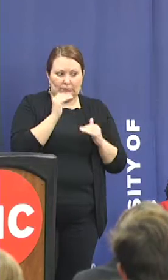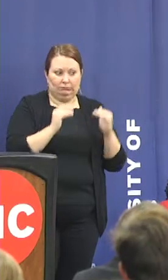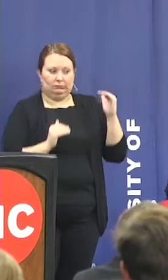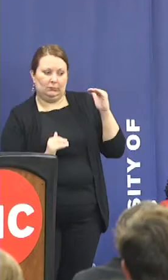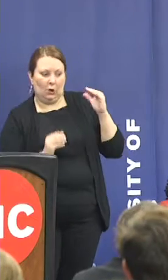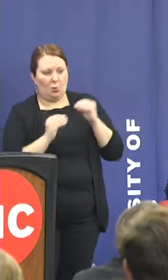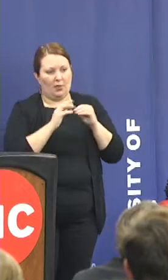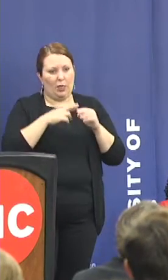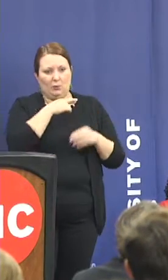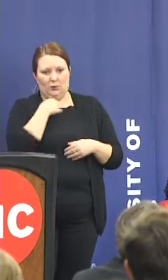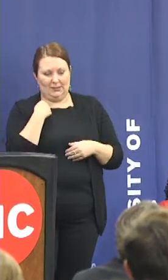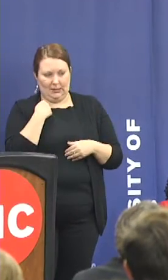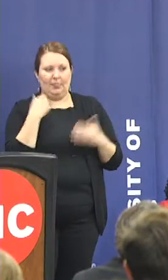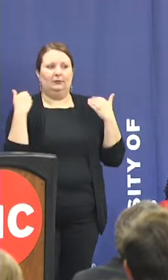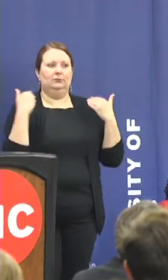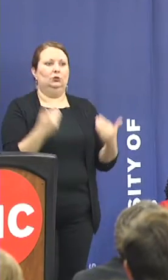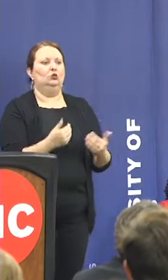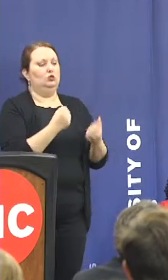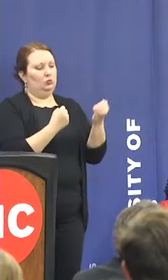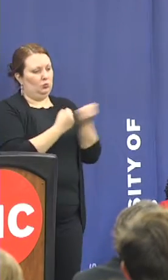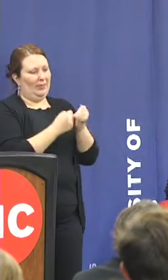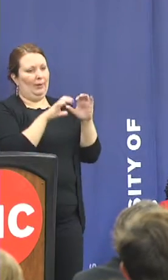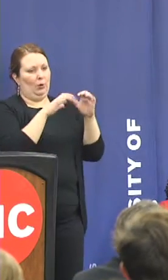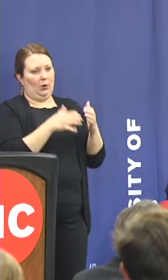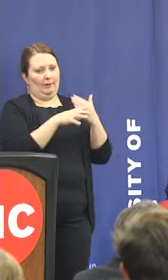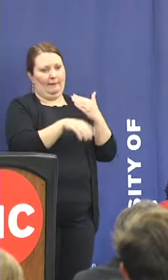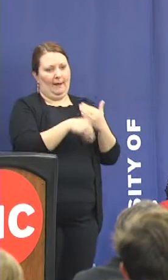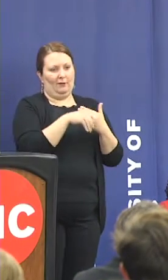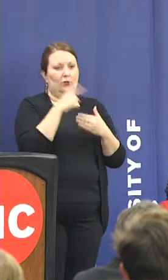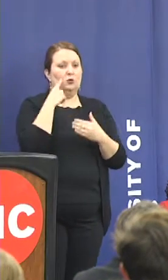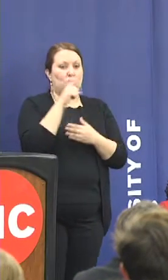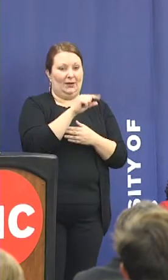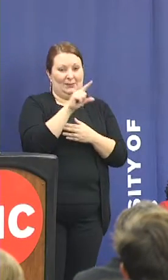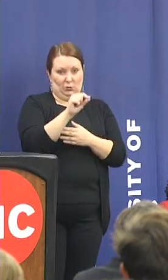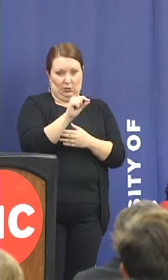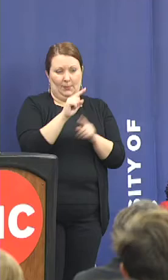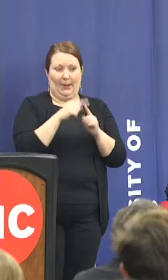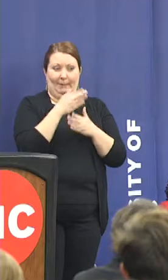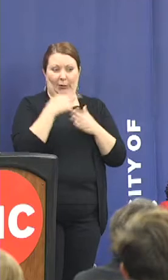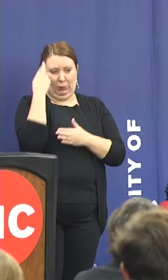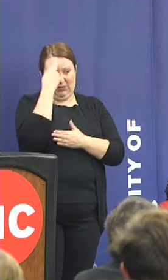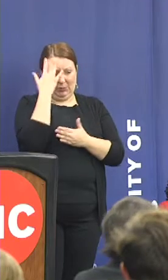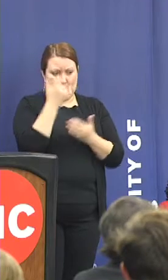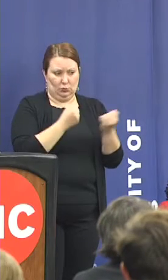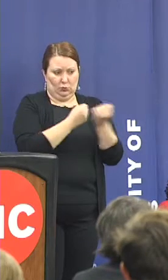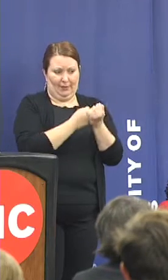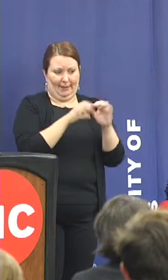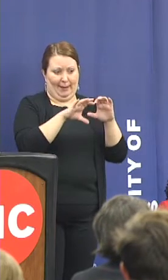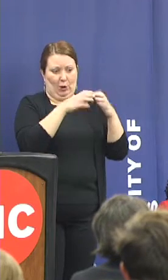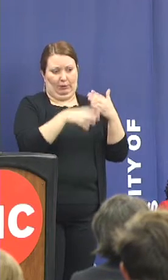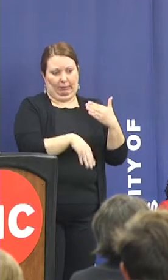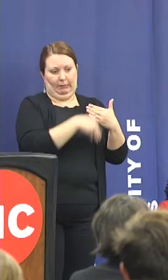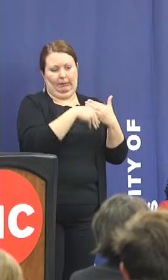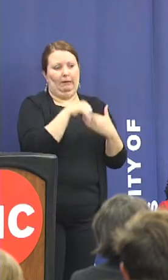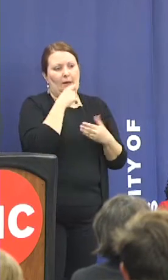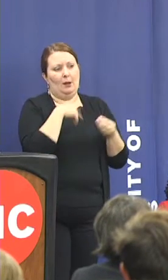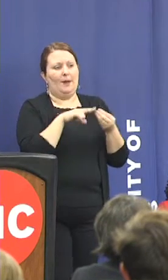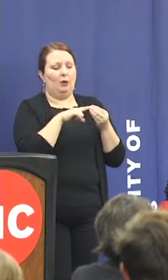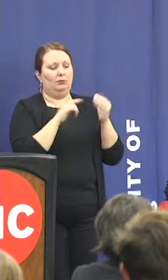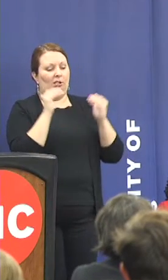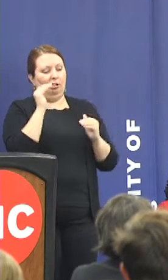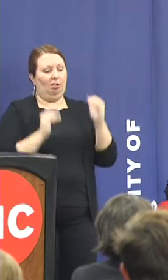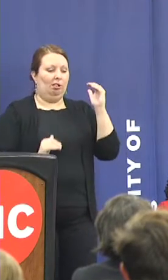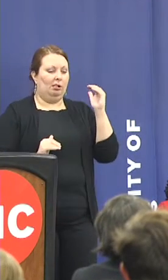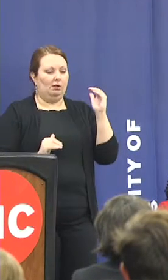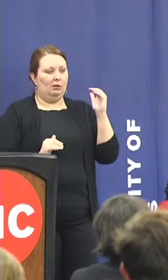risk. And they've moved forward to support the category for 2020. But part of the reason for supporting the category isn't really about outweighing the